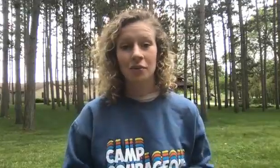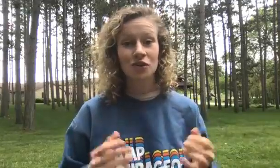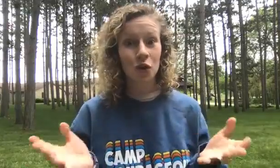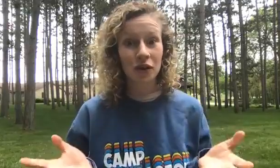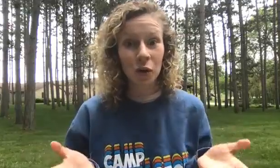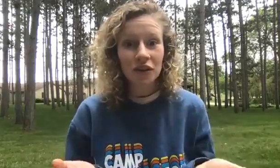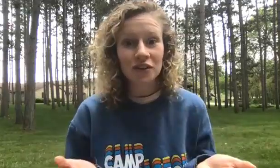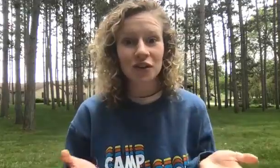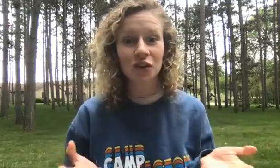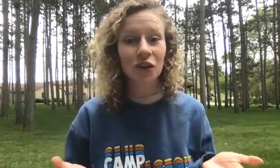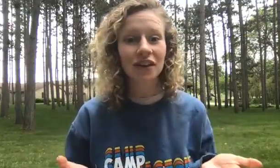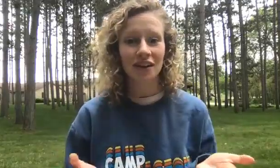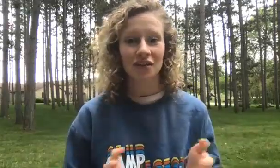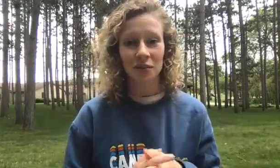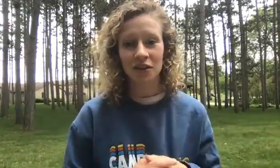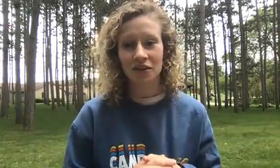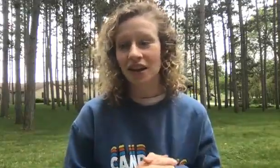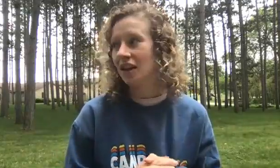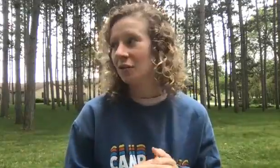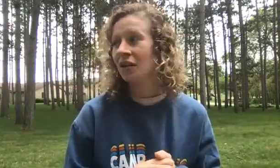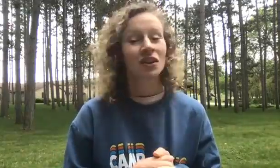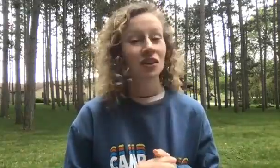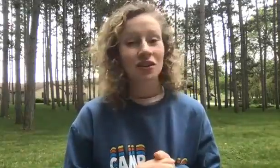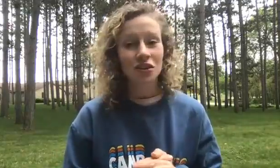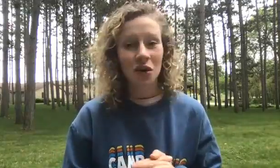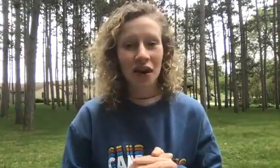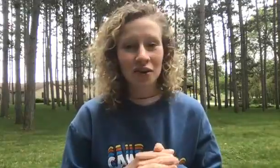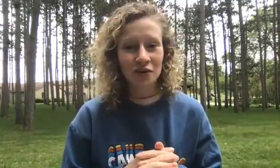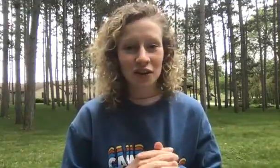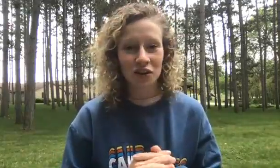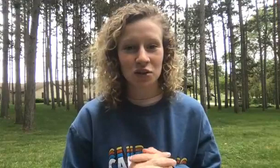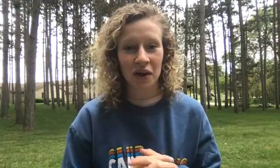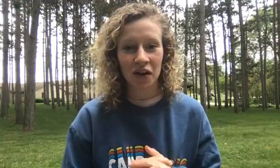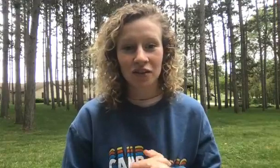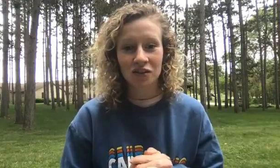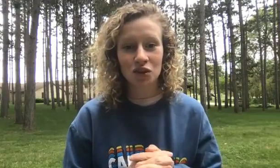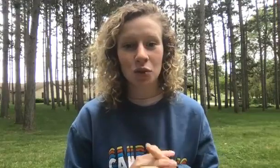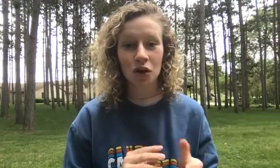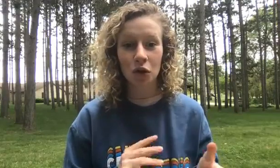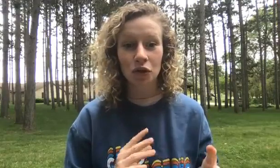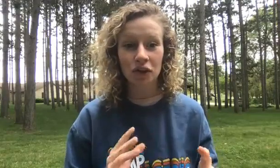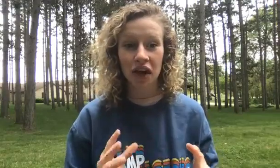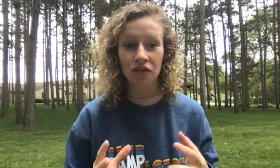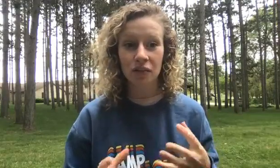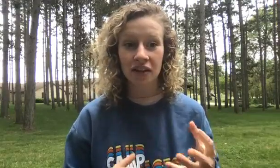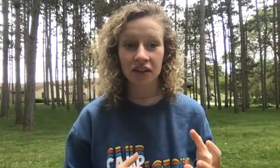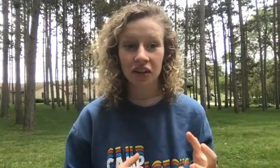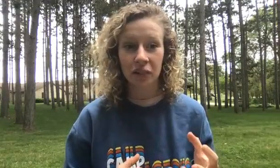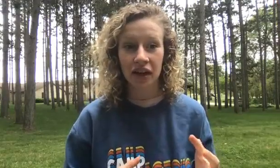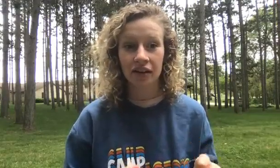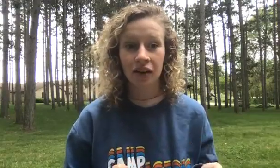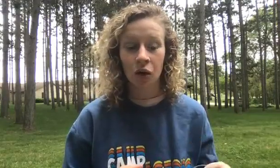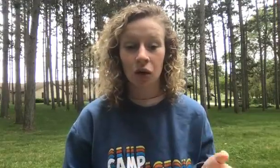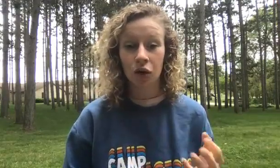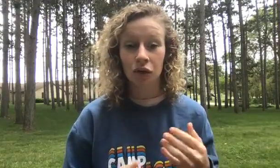So in order to learn how to spell your name, you need to know how to fingerspell. So we'll go through the alphabet a little bit. We'll go through